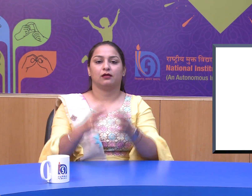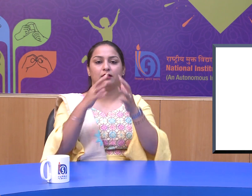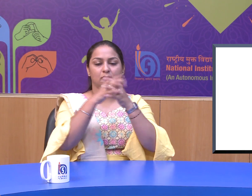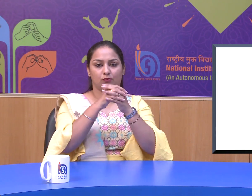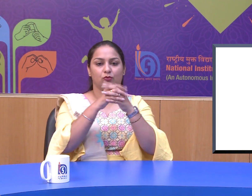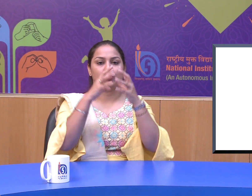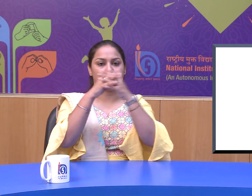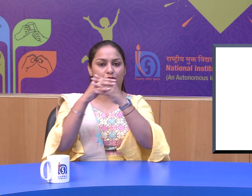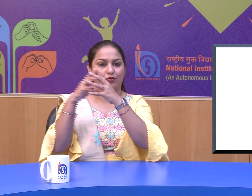at